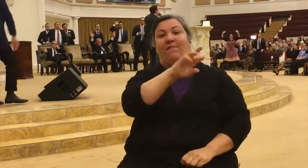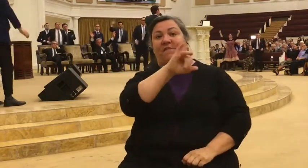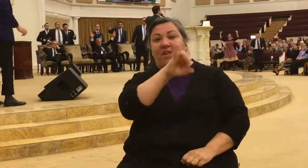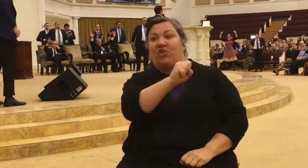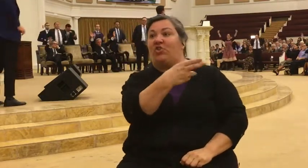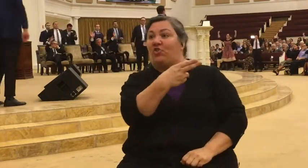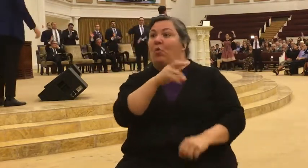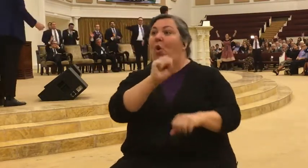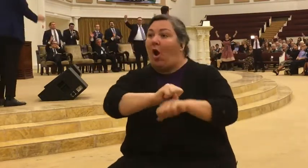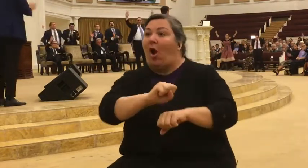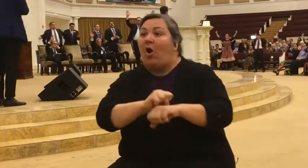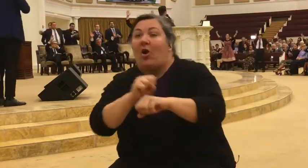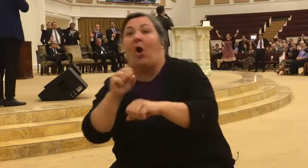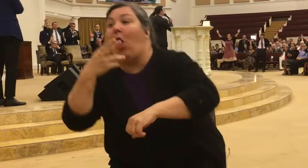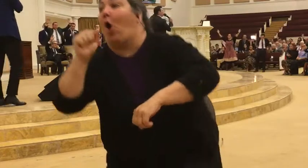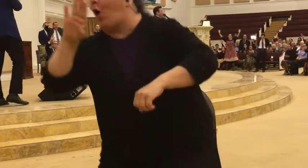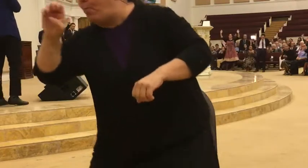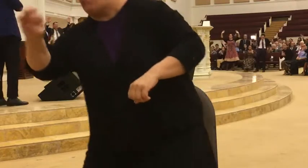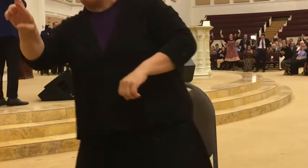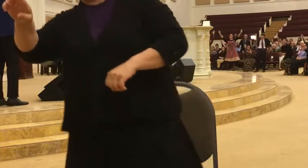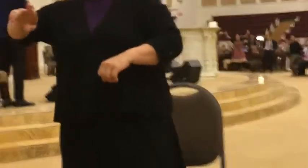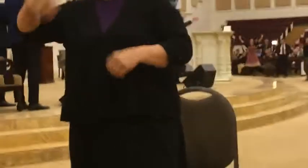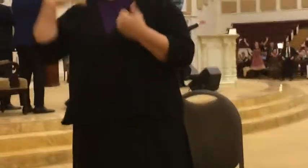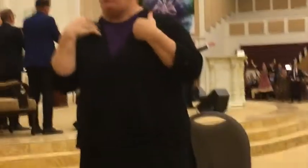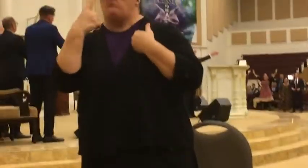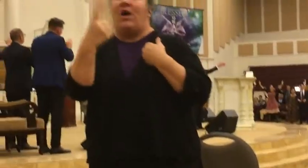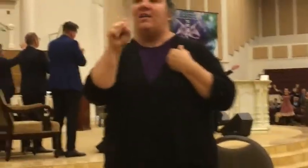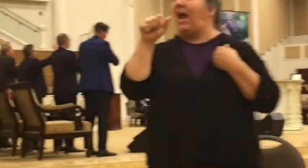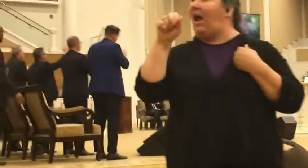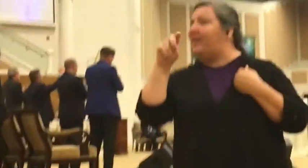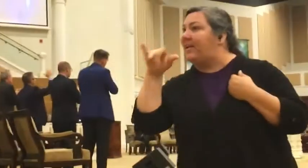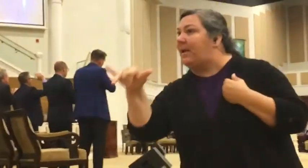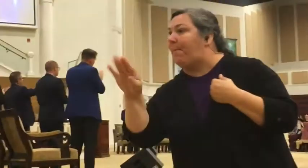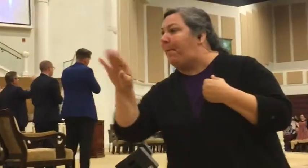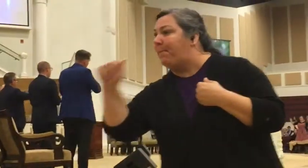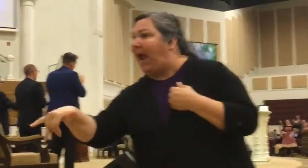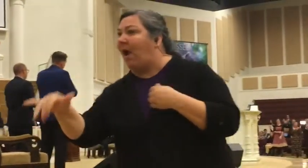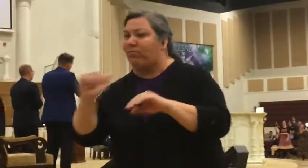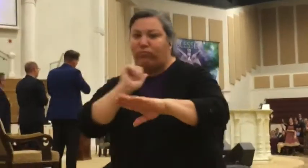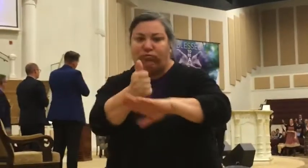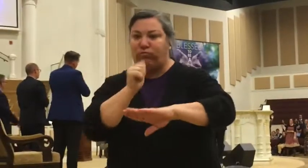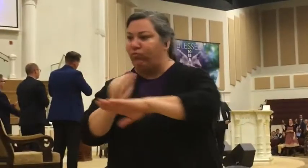starting another church in Coxon Hole. We've got one in Sandy Bay."